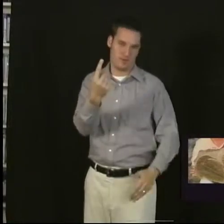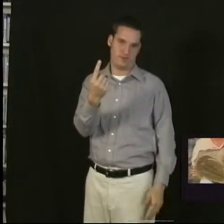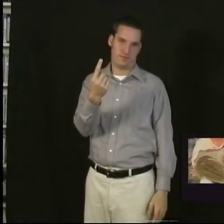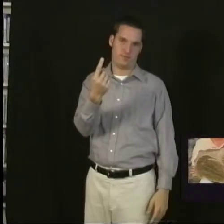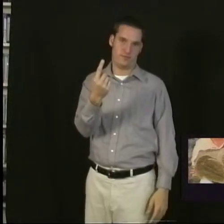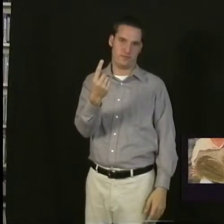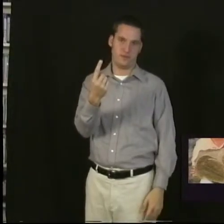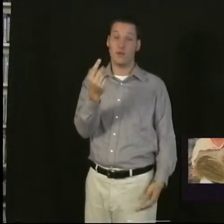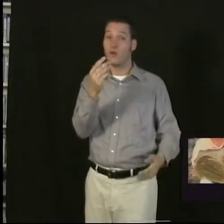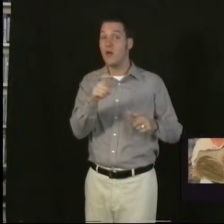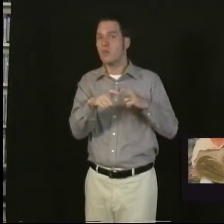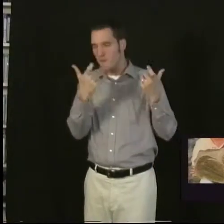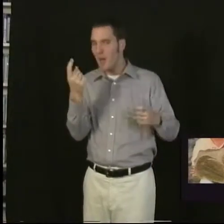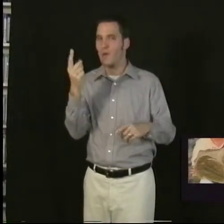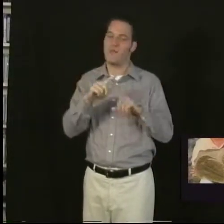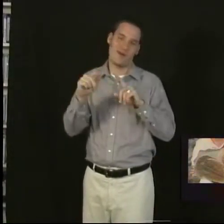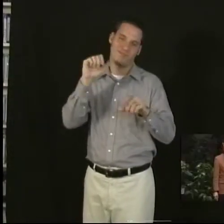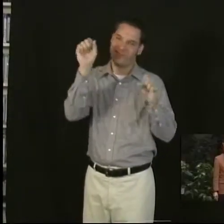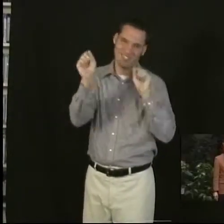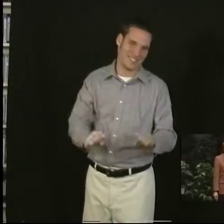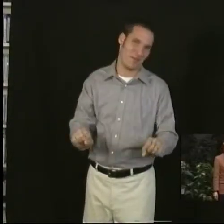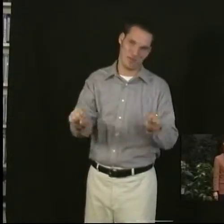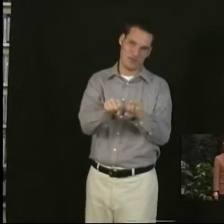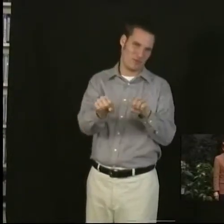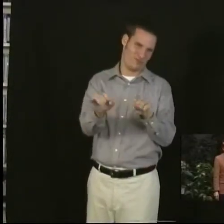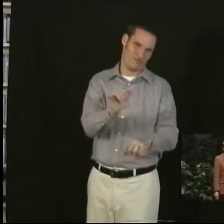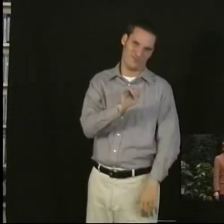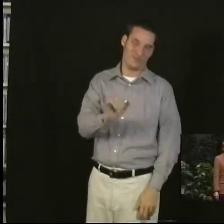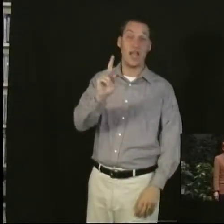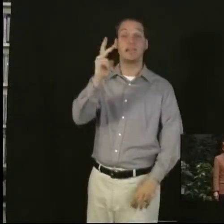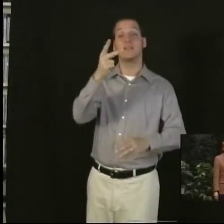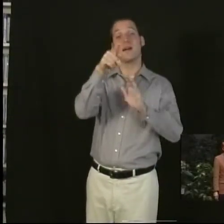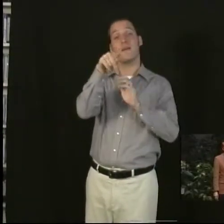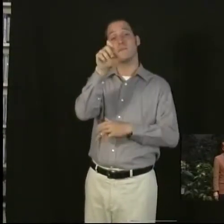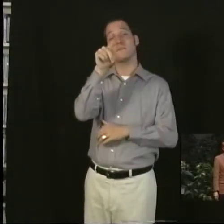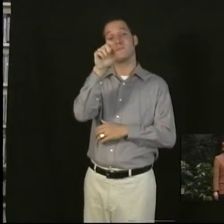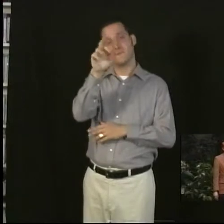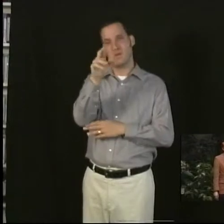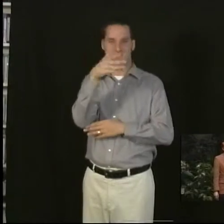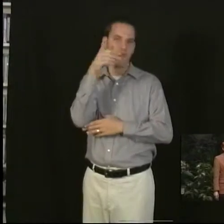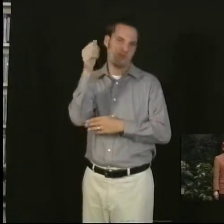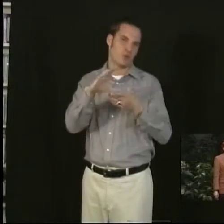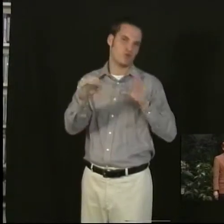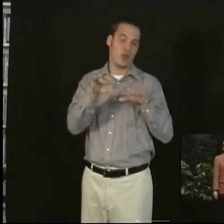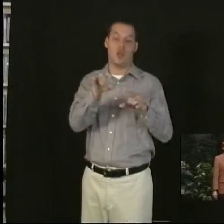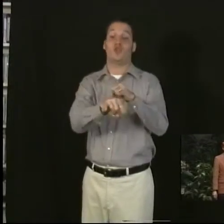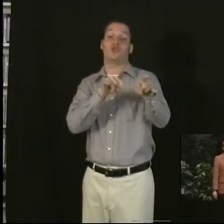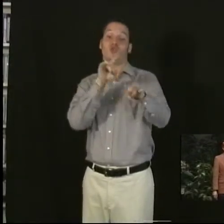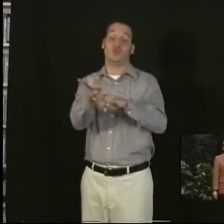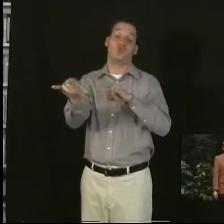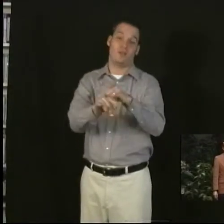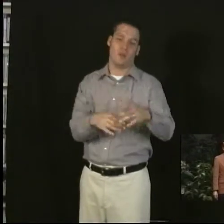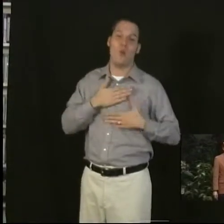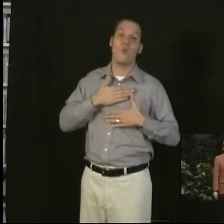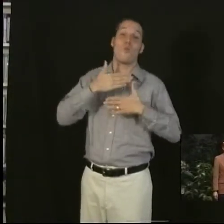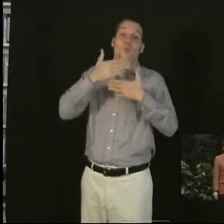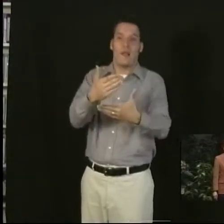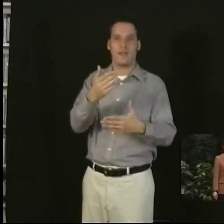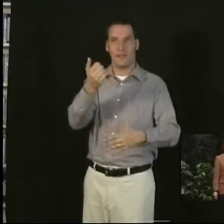Well, hey, there are some big trilobites, okay, but they're not shaped like a shoe. 2 Peter's got the best story about that one. The scoffers are willingly